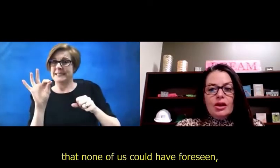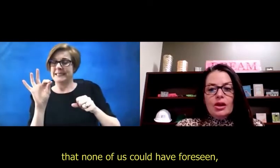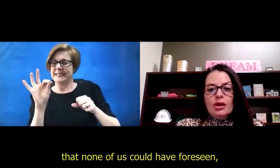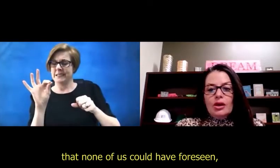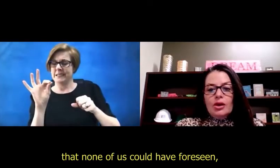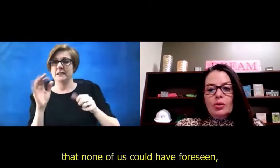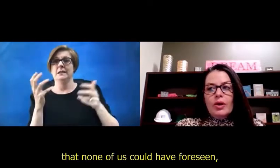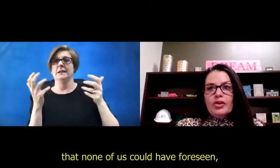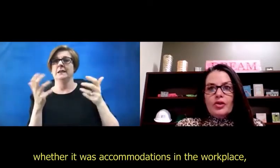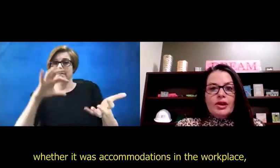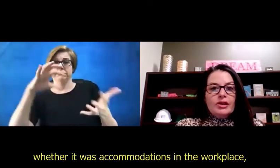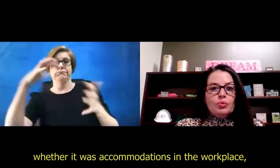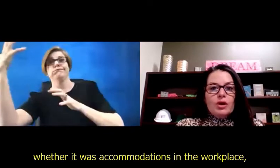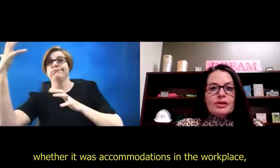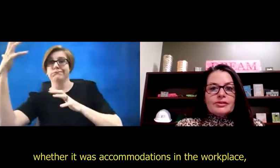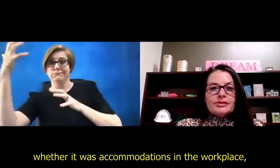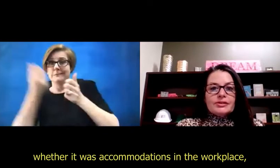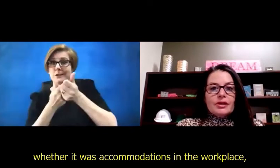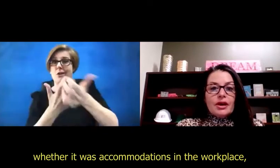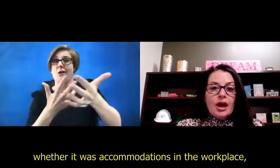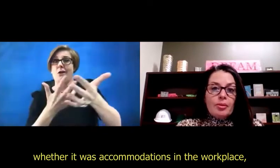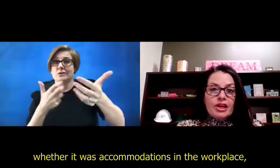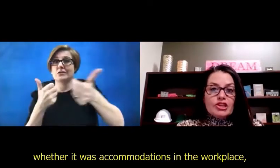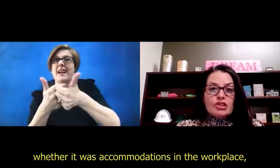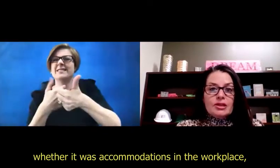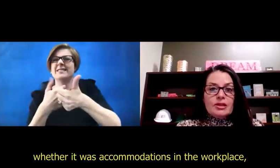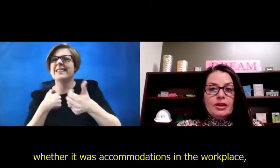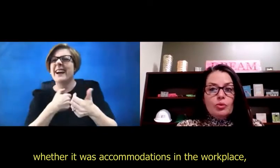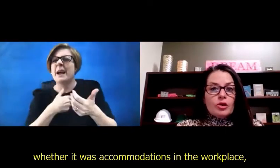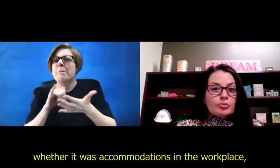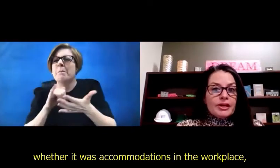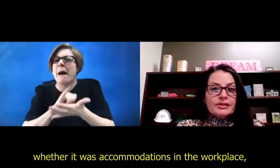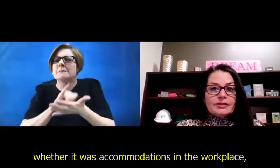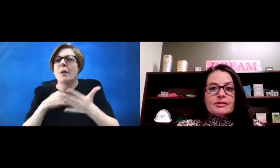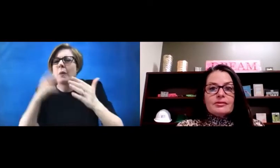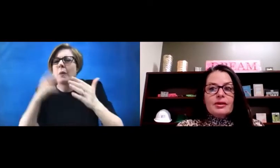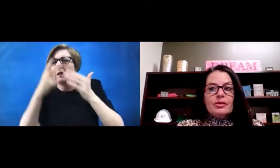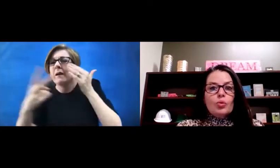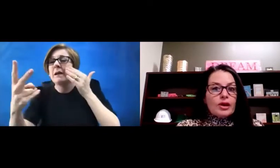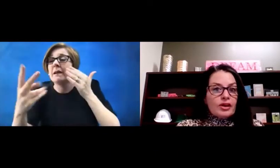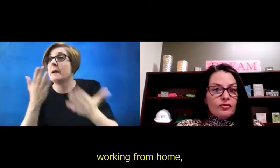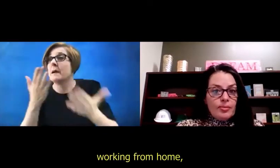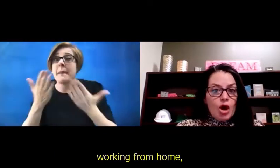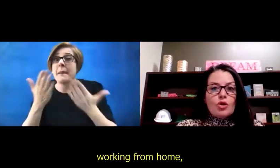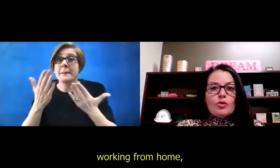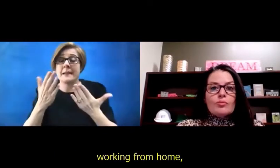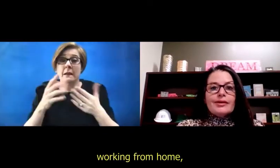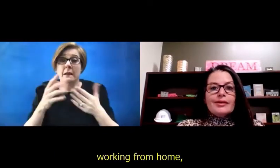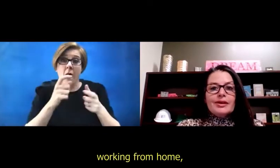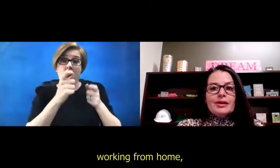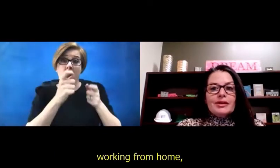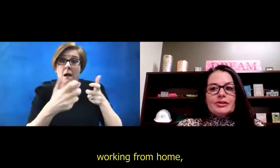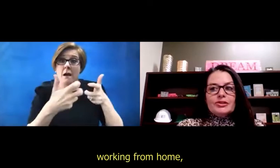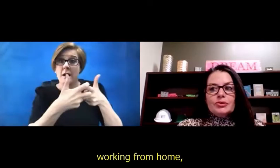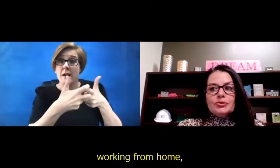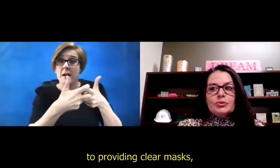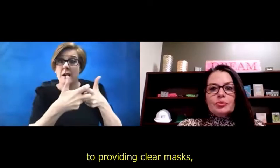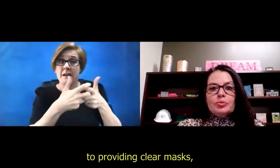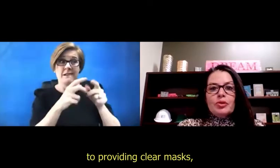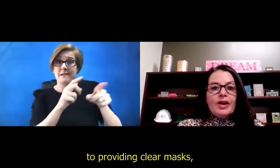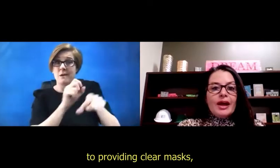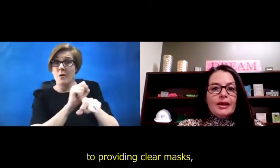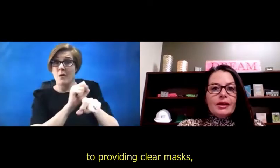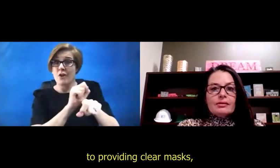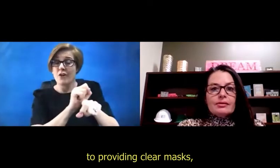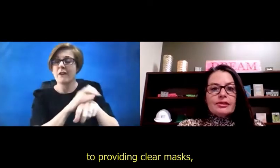foreseen, whether it was accommodation in the workplace, working from home,